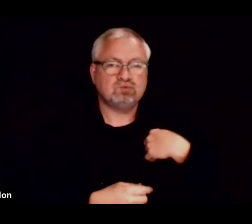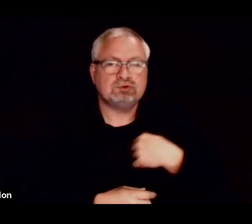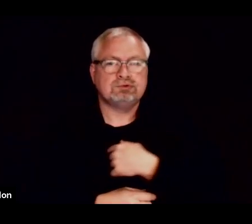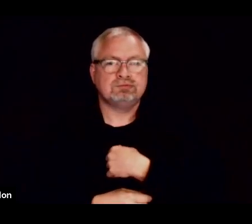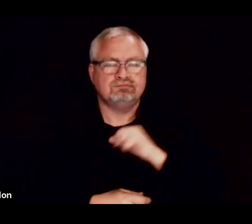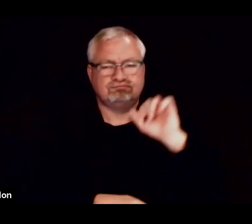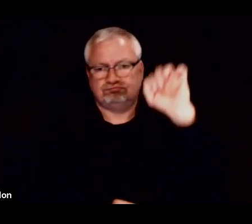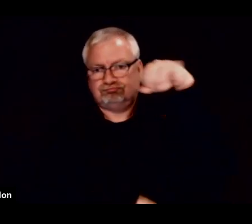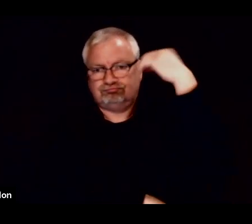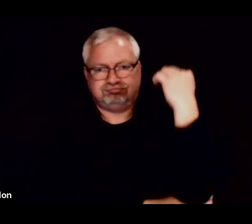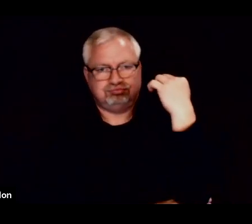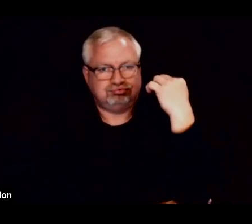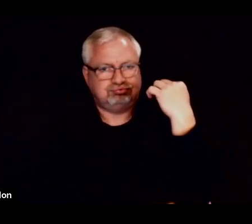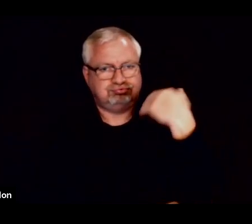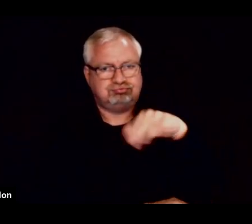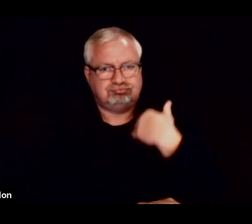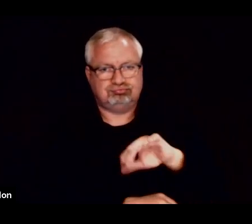900. So a lot